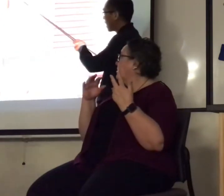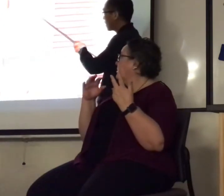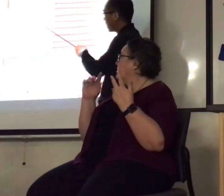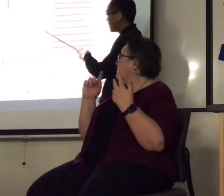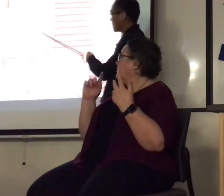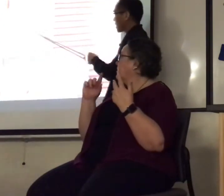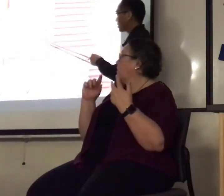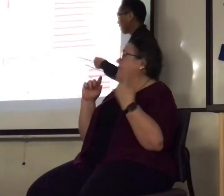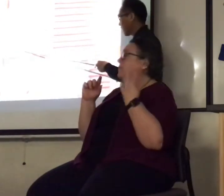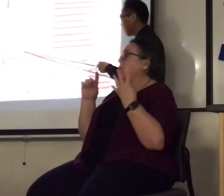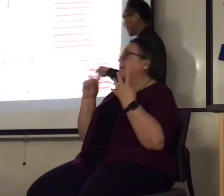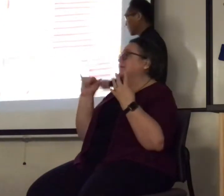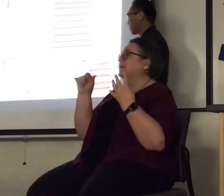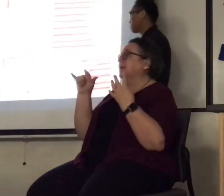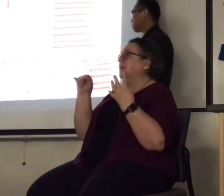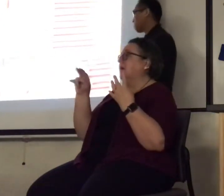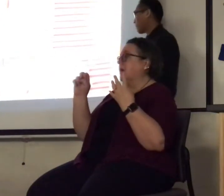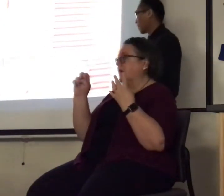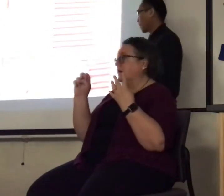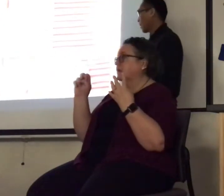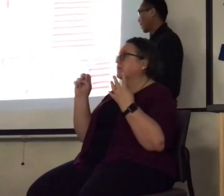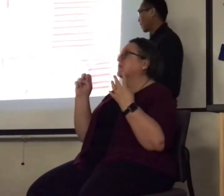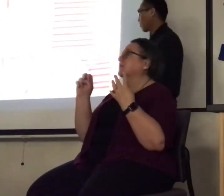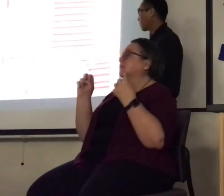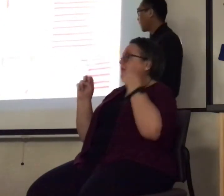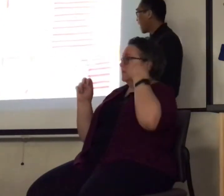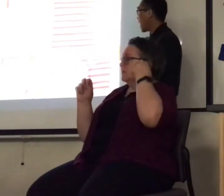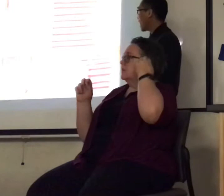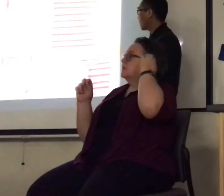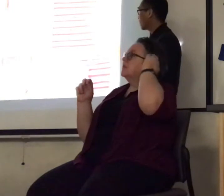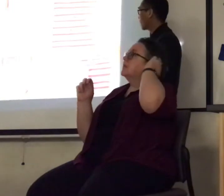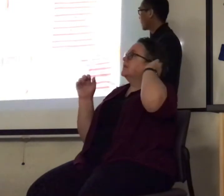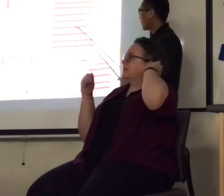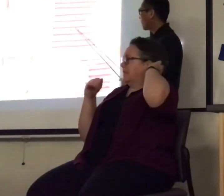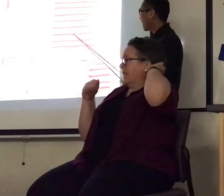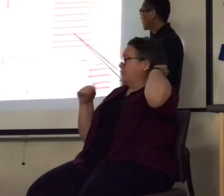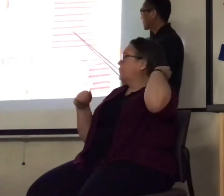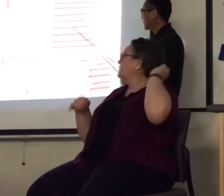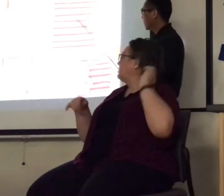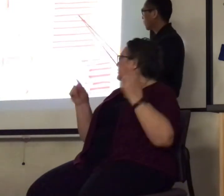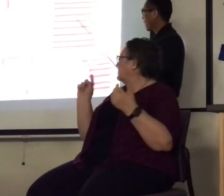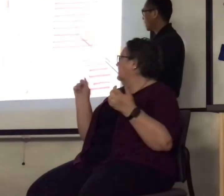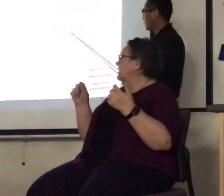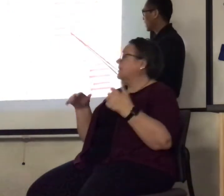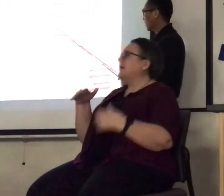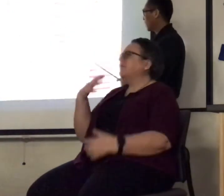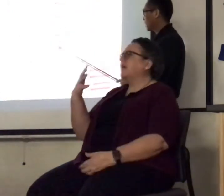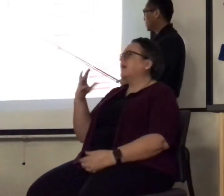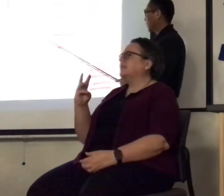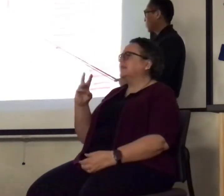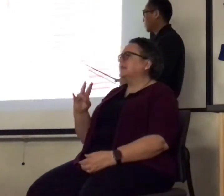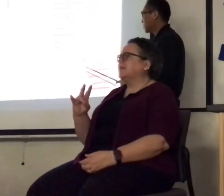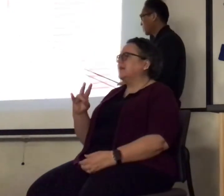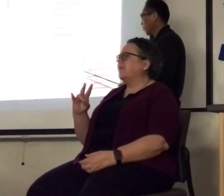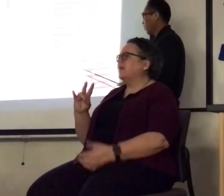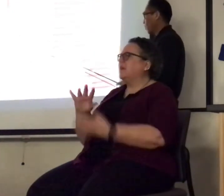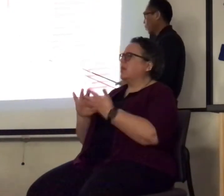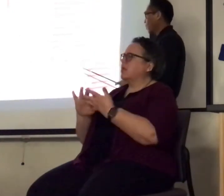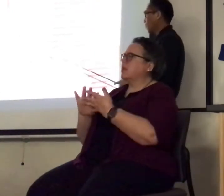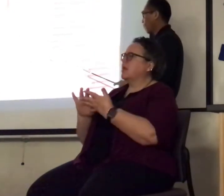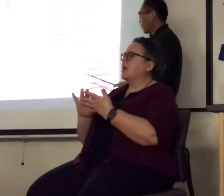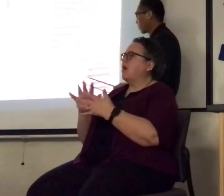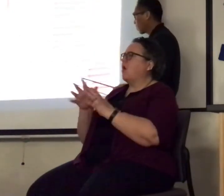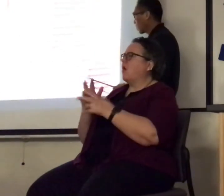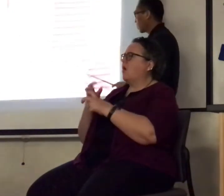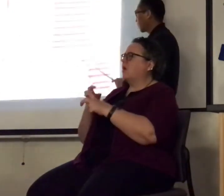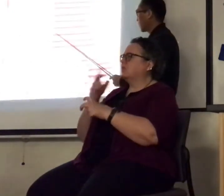line, bisects the light band. Number 5, they put 5, 6, and 7 right here. It's kind of inconspicuous to know what they're